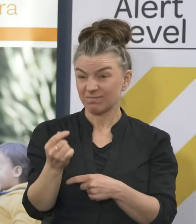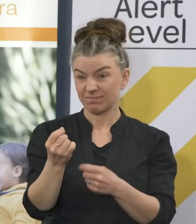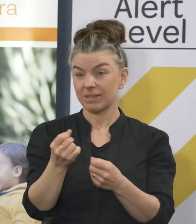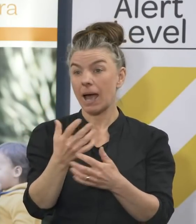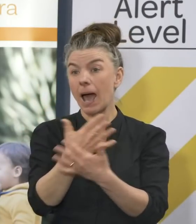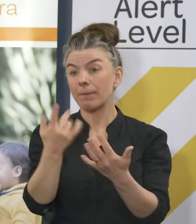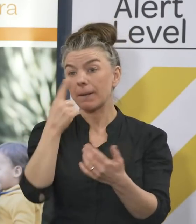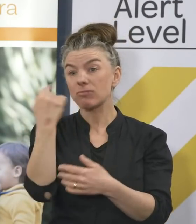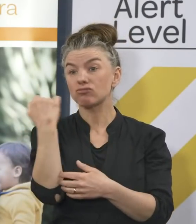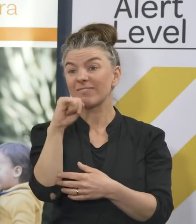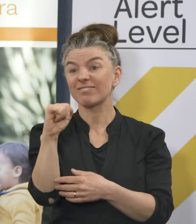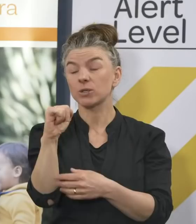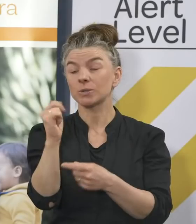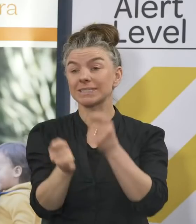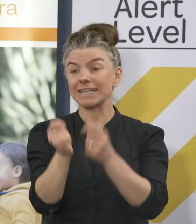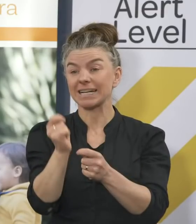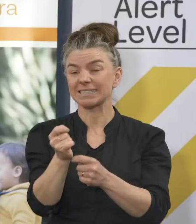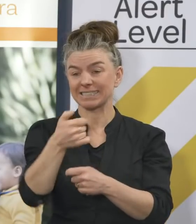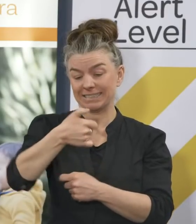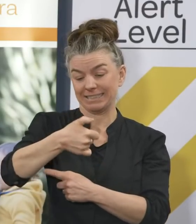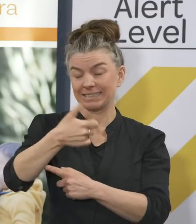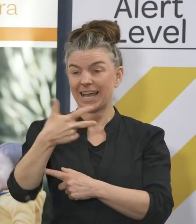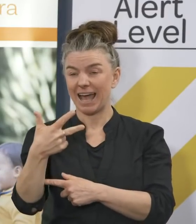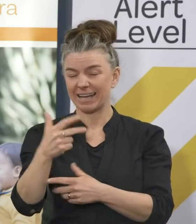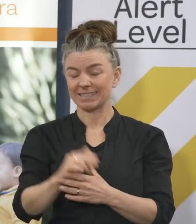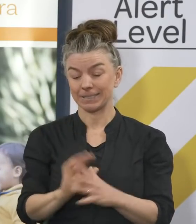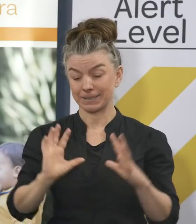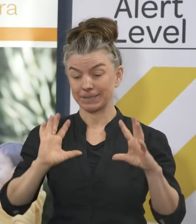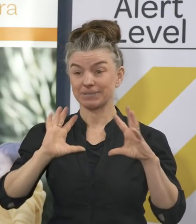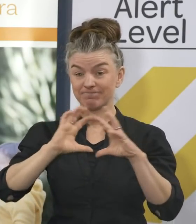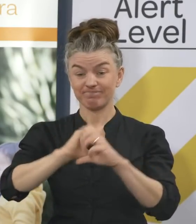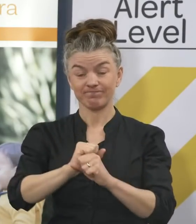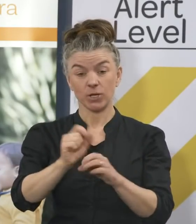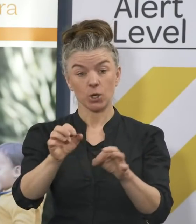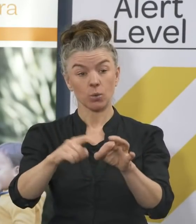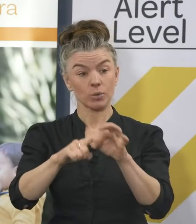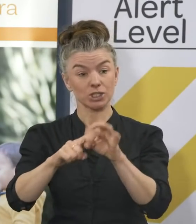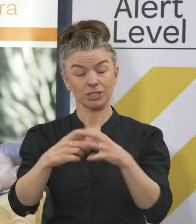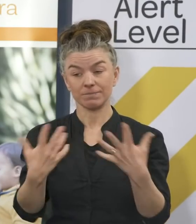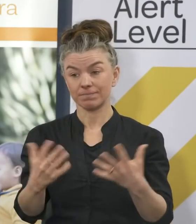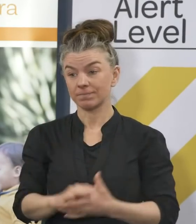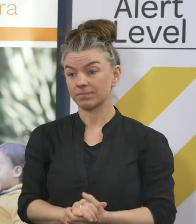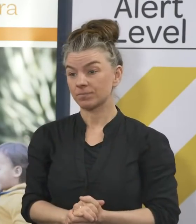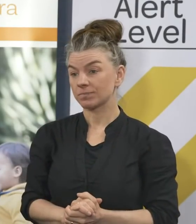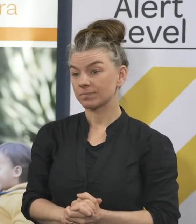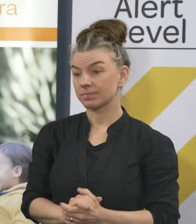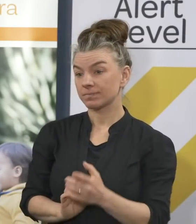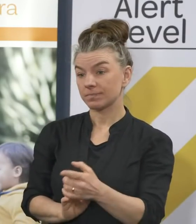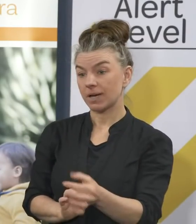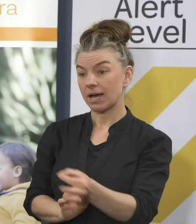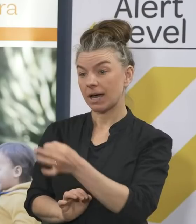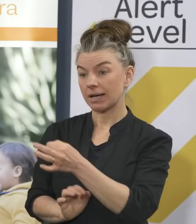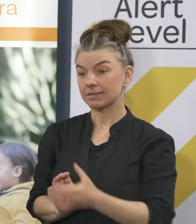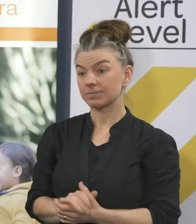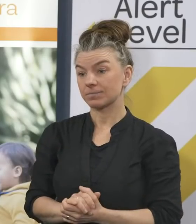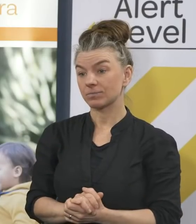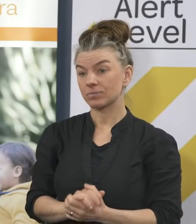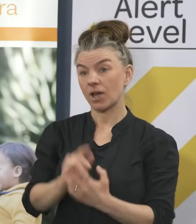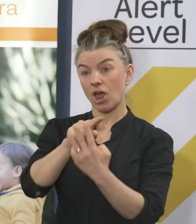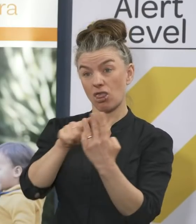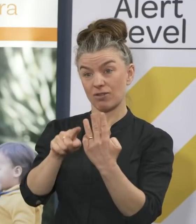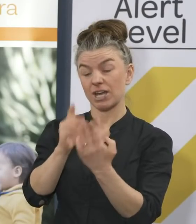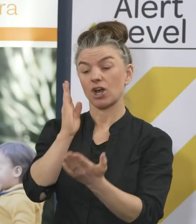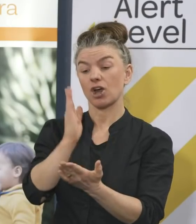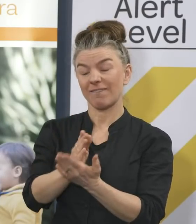testing is 68. So that's the end of my opening comments, and I'm now happy to take questions. Dr. Blomfield, obviously those 3 new